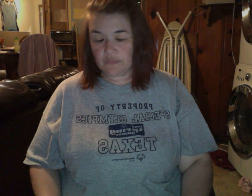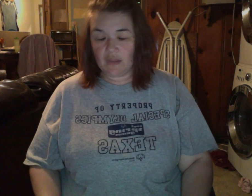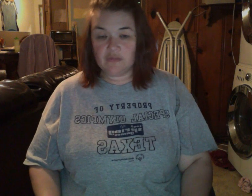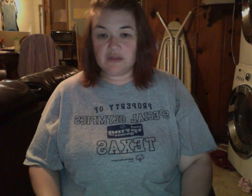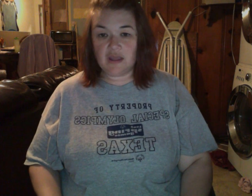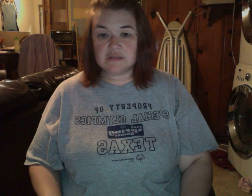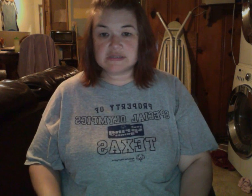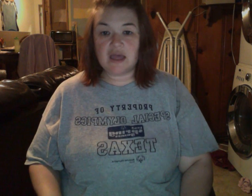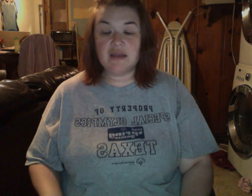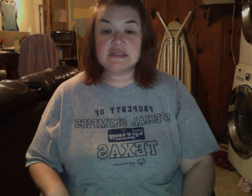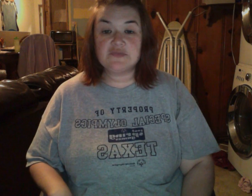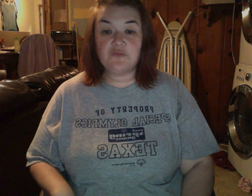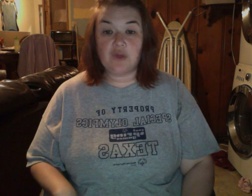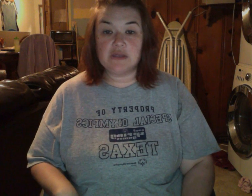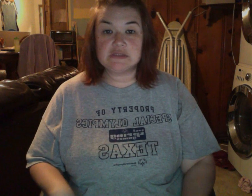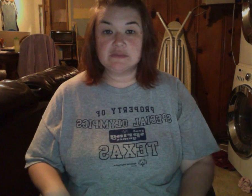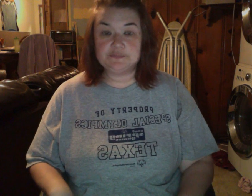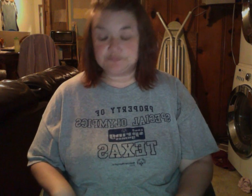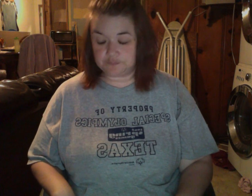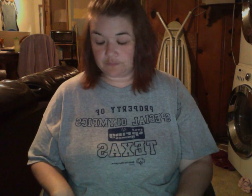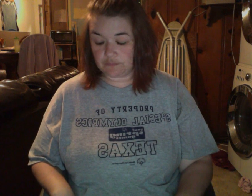The next sign is front.